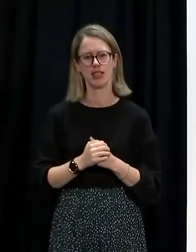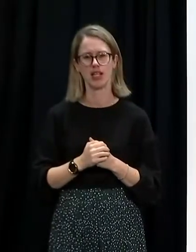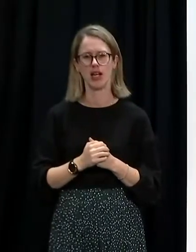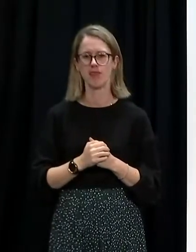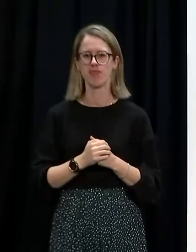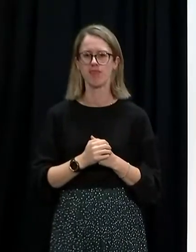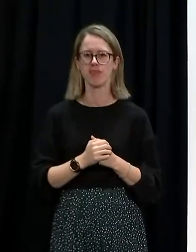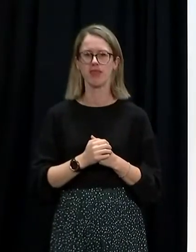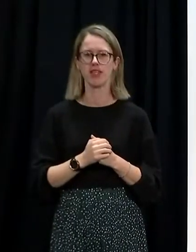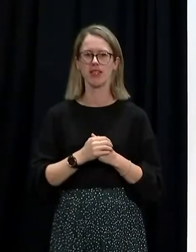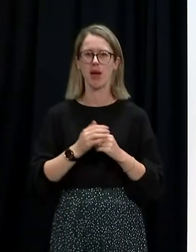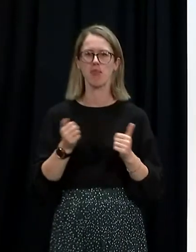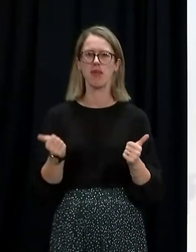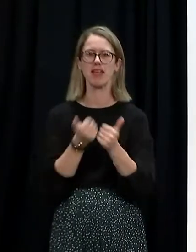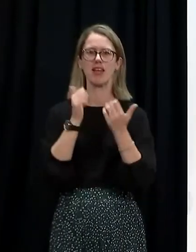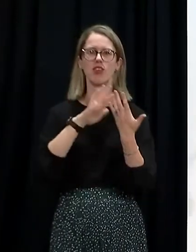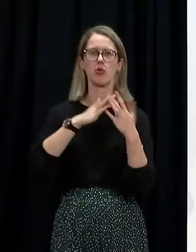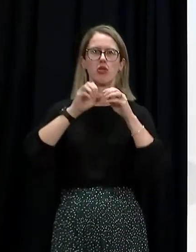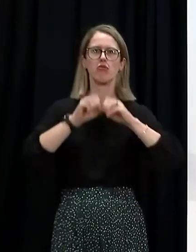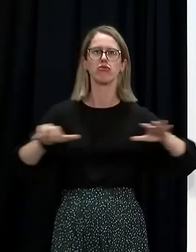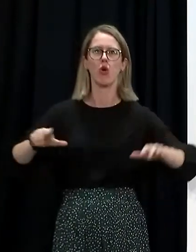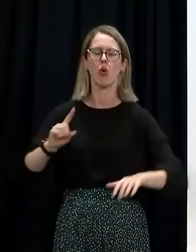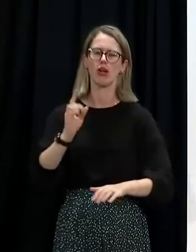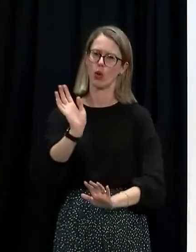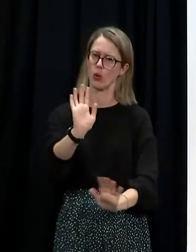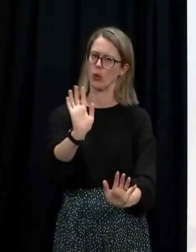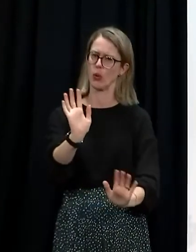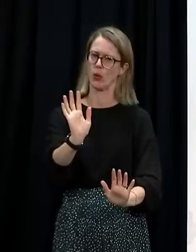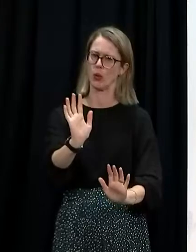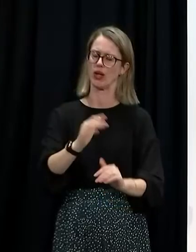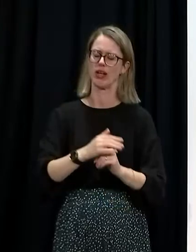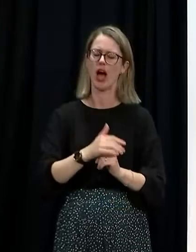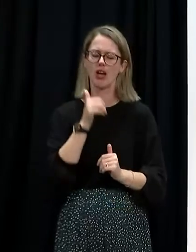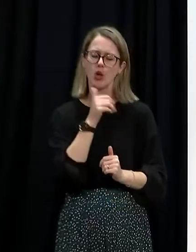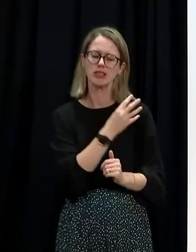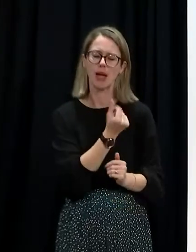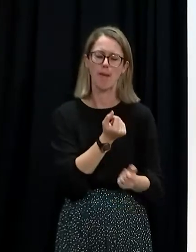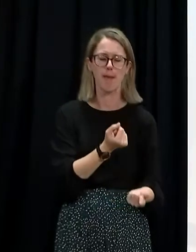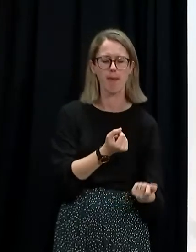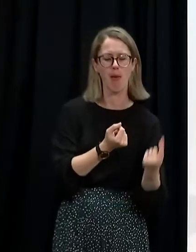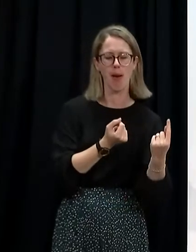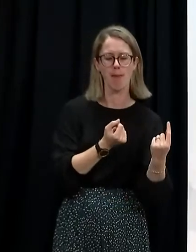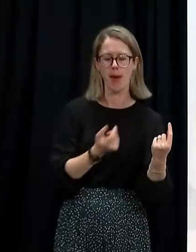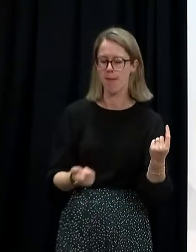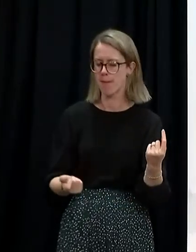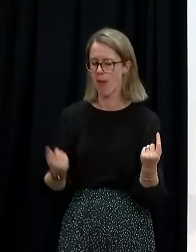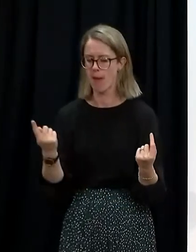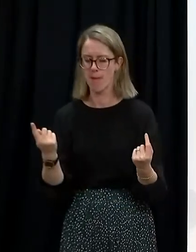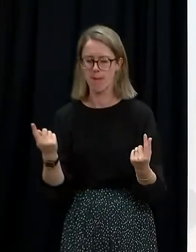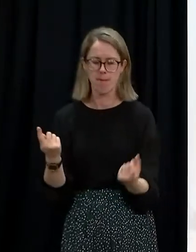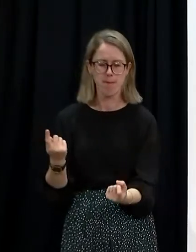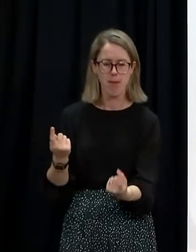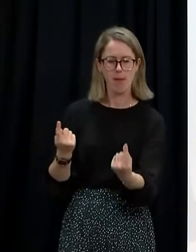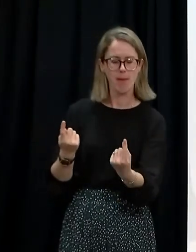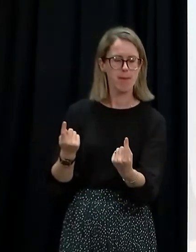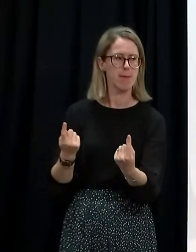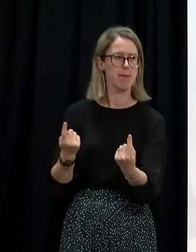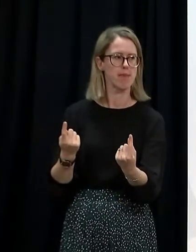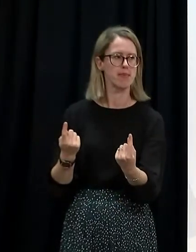widespread community transmission in Auckland. And yes, we have seen a few cases which over the last week or so,